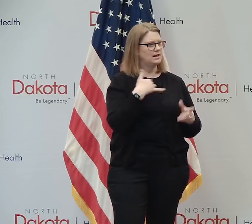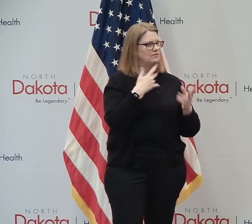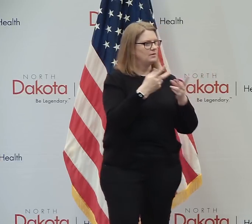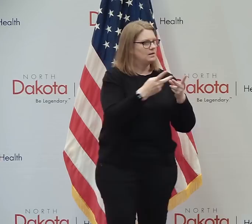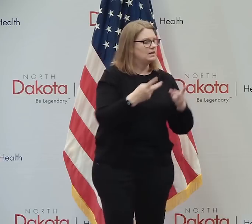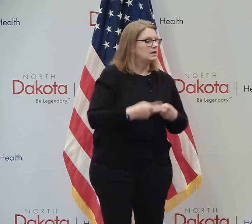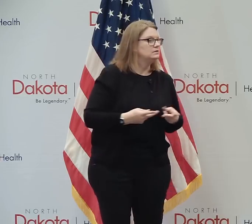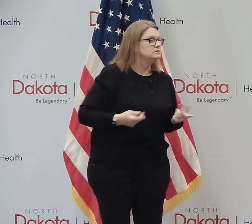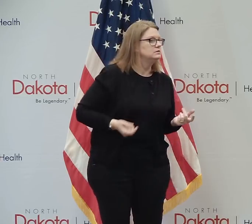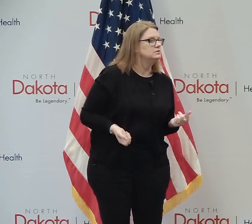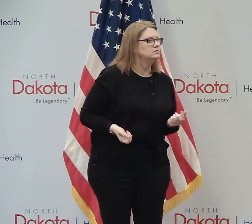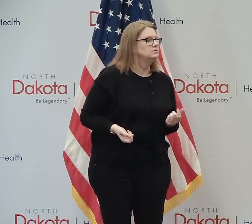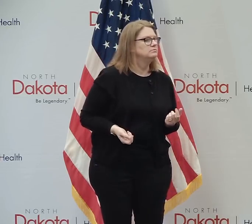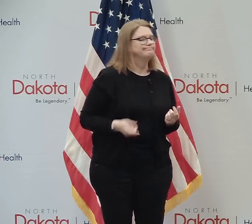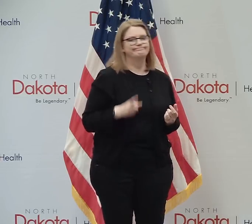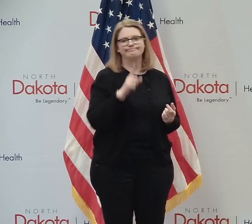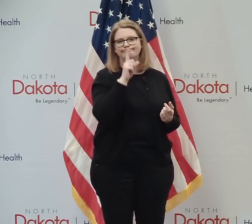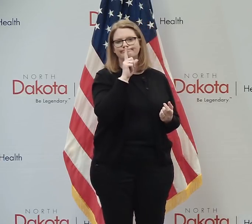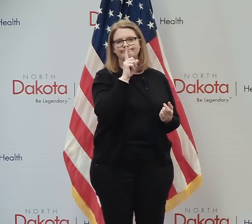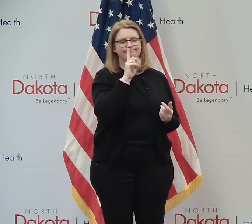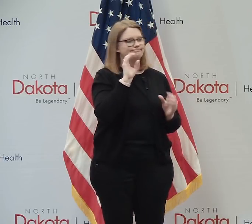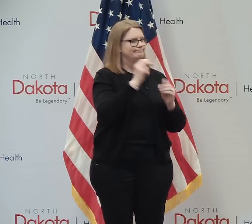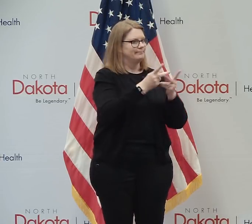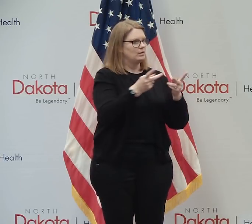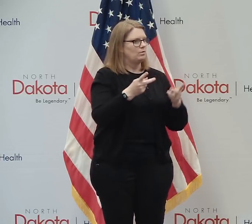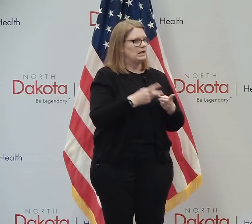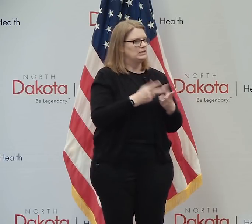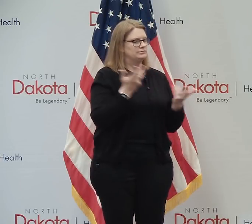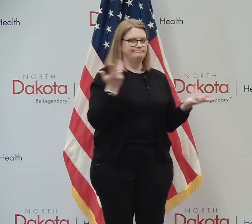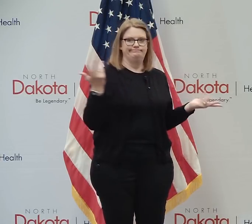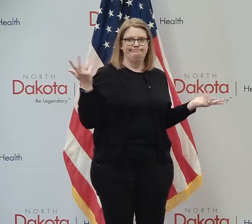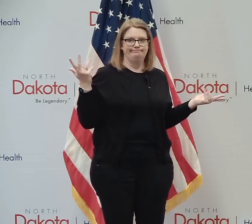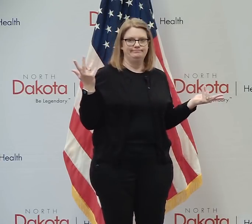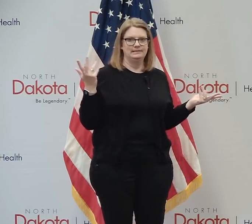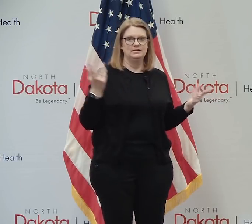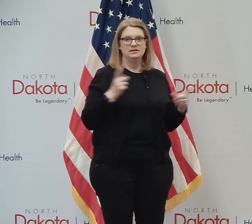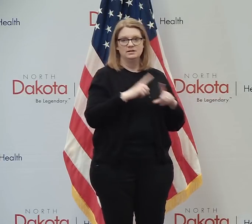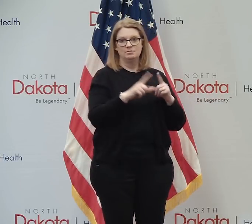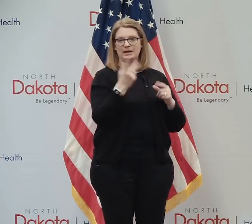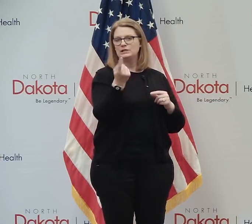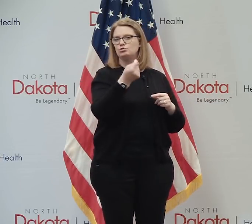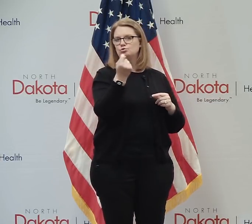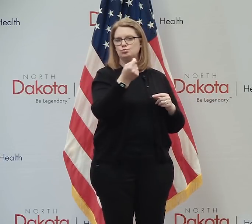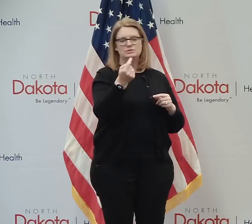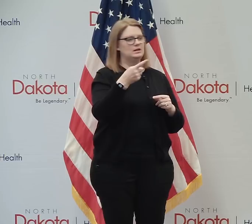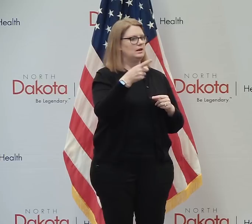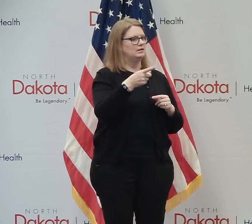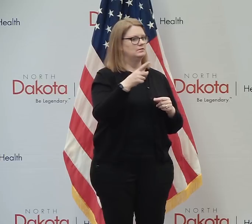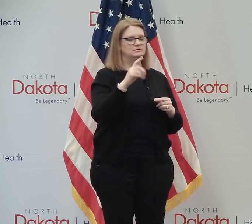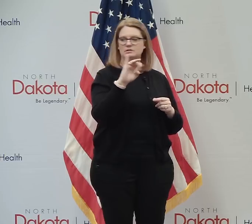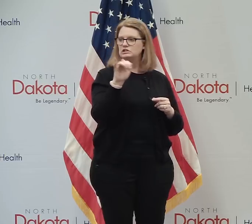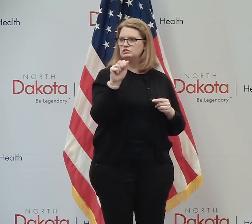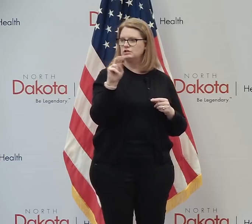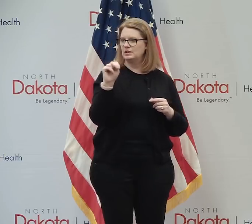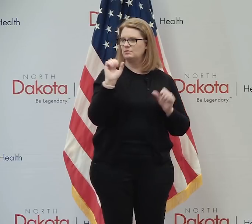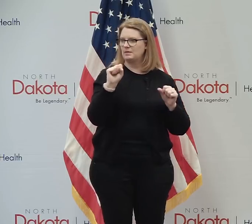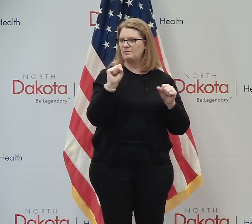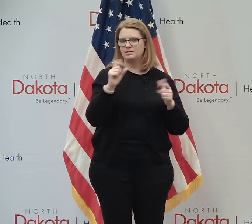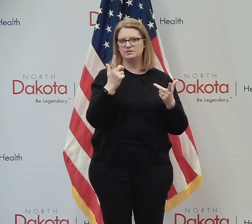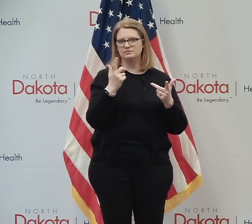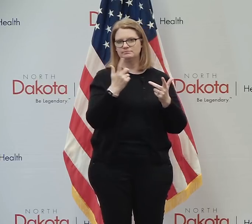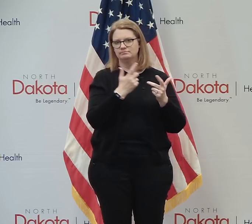location? No location noted. No location noted, but they're doing that on Tuesday. I'm sure that Gene will be able to track that